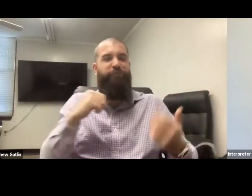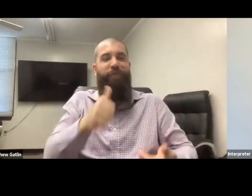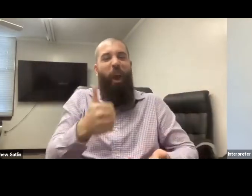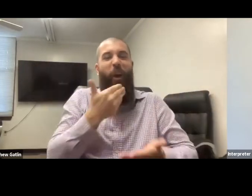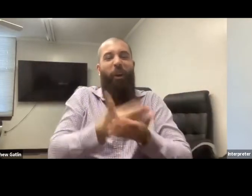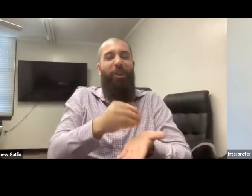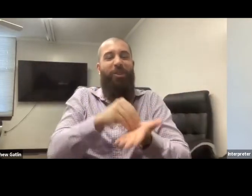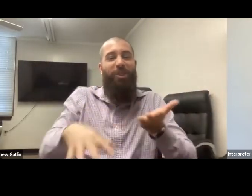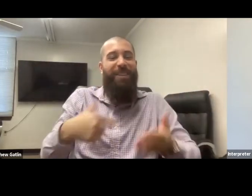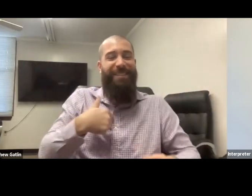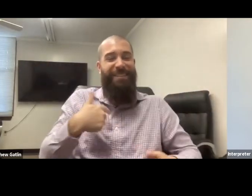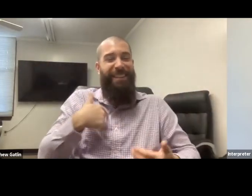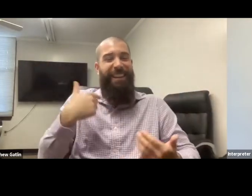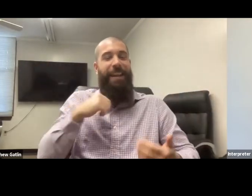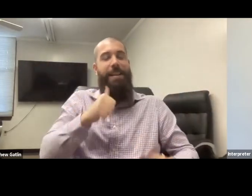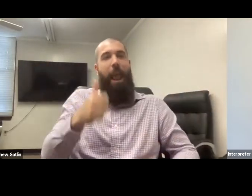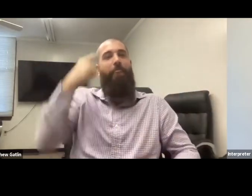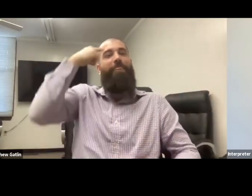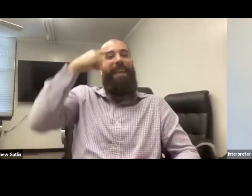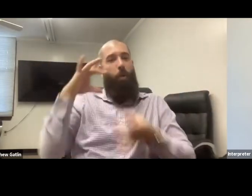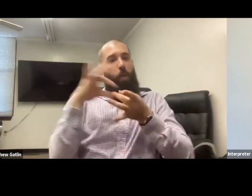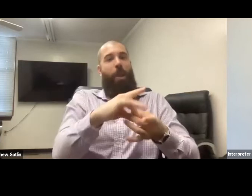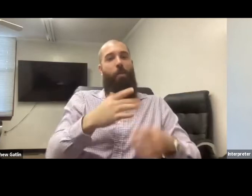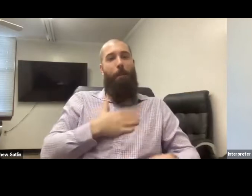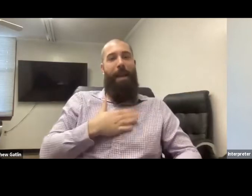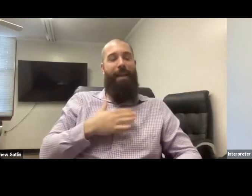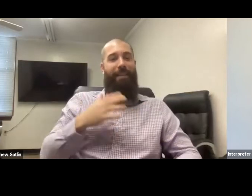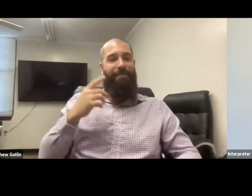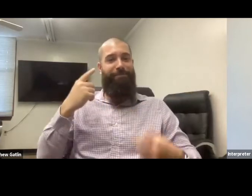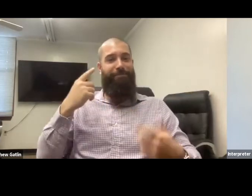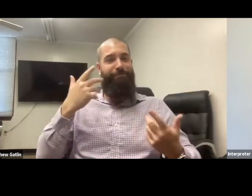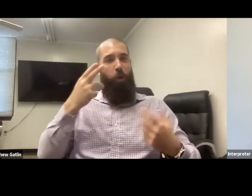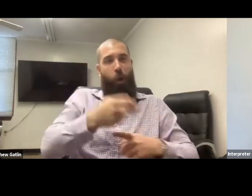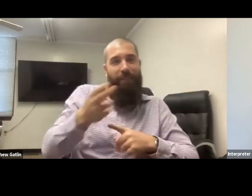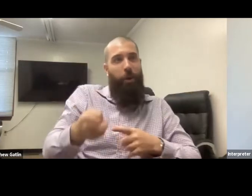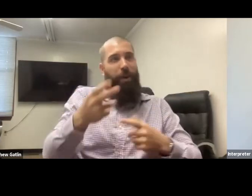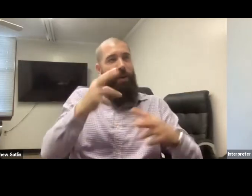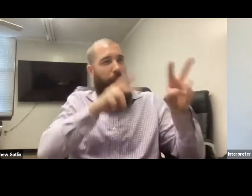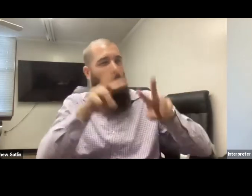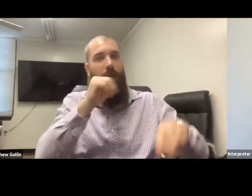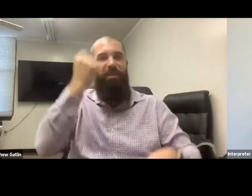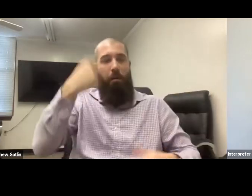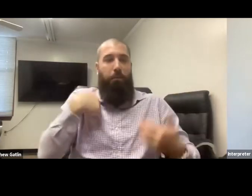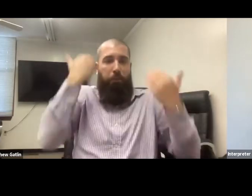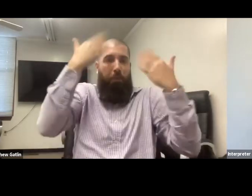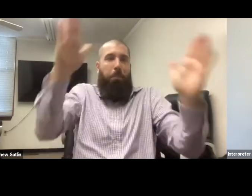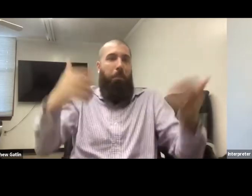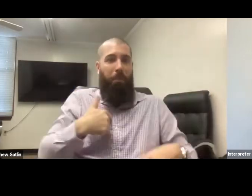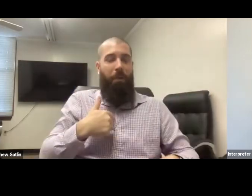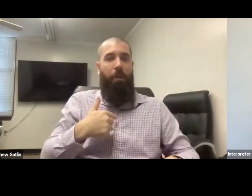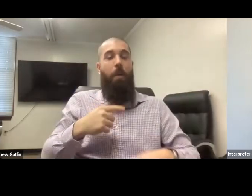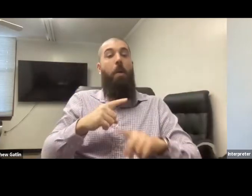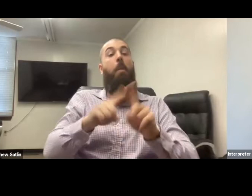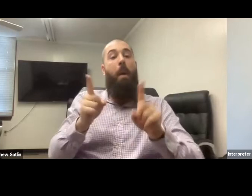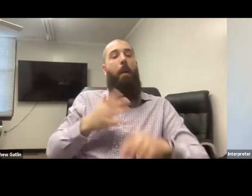But at the time, I just thought I was not a good student. I didn't think about it being related to me being hard of hearing and